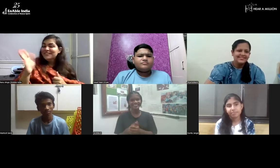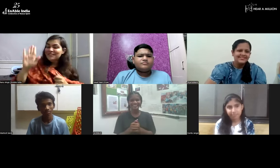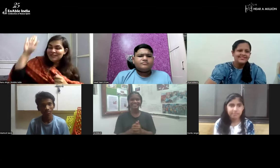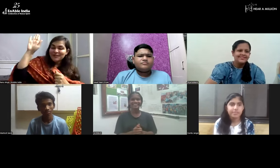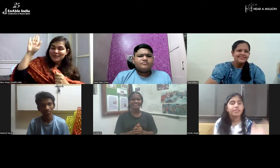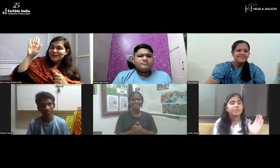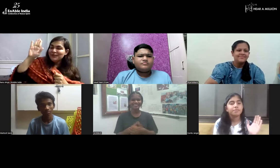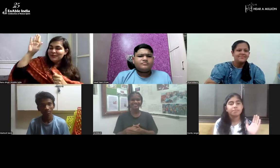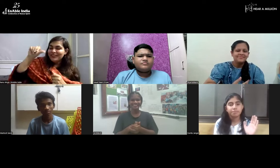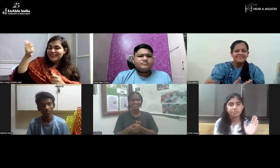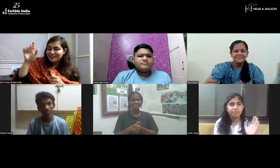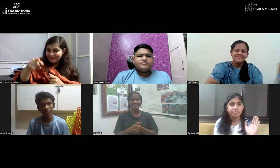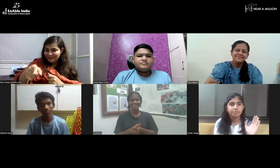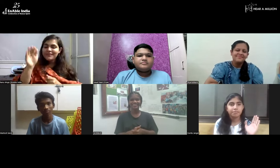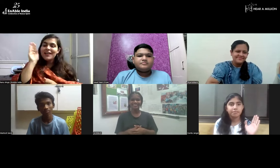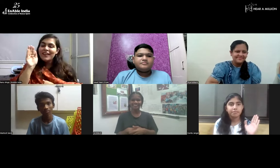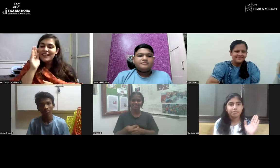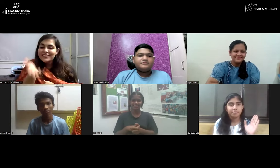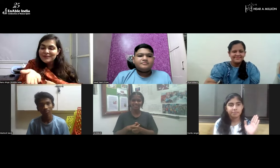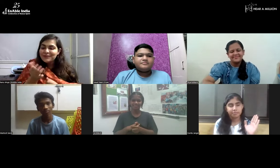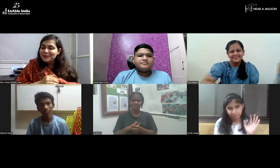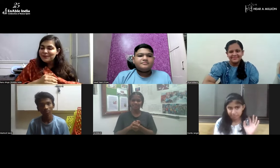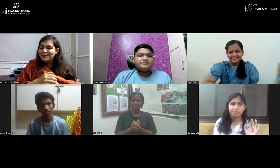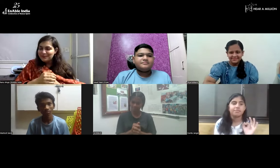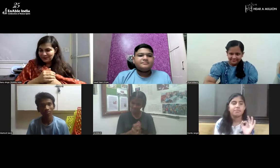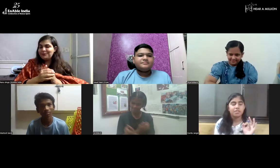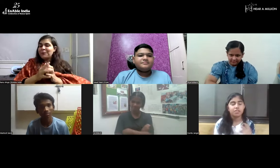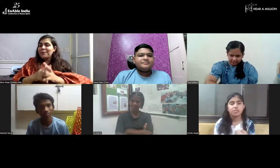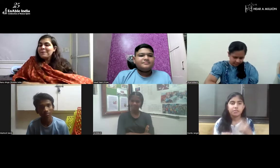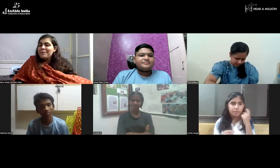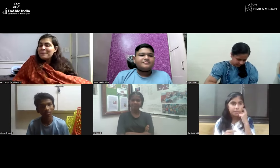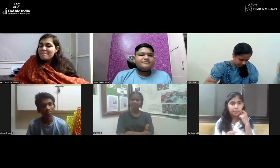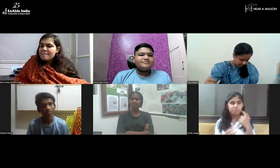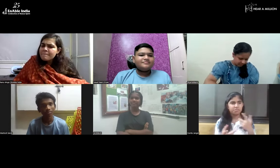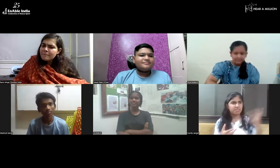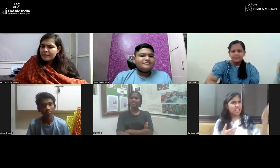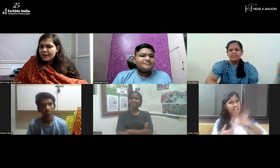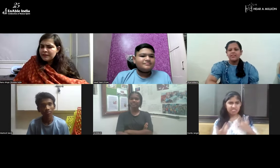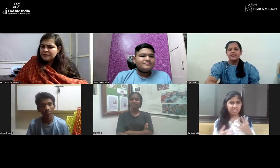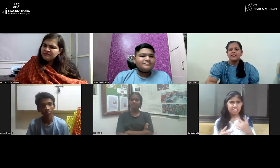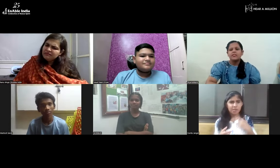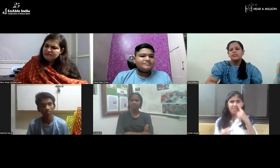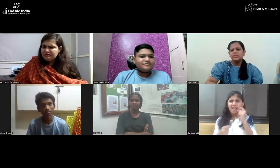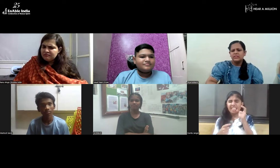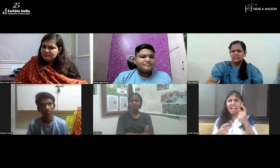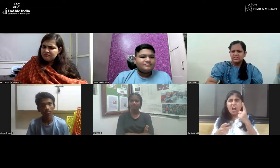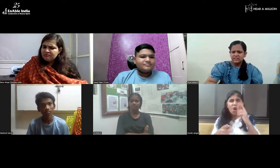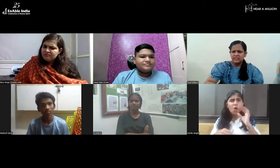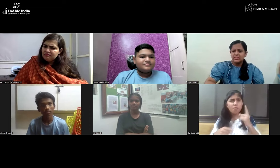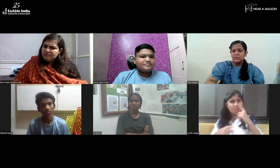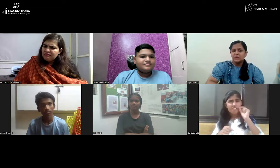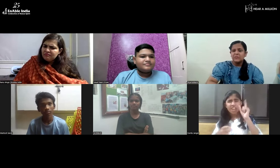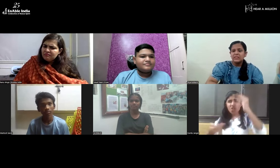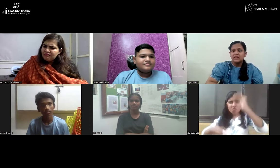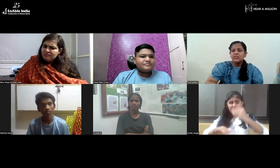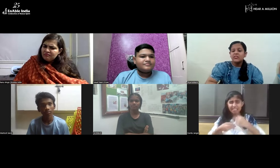yes, like adults themselves know, right? They need to set some rules. But when we see the adults